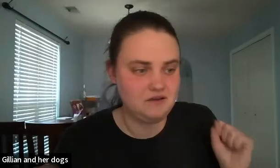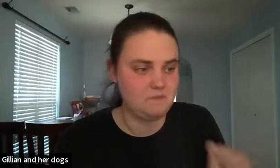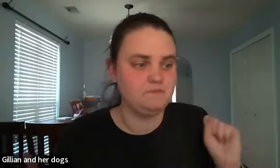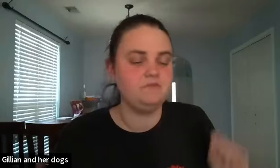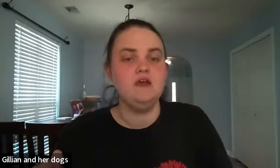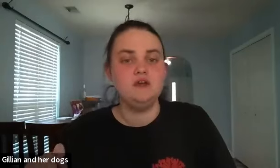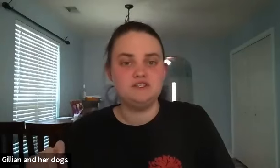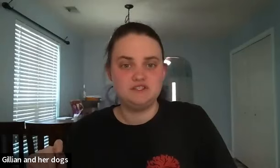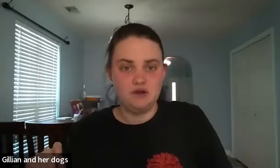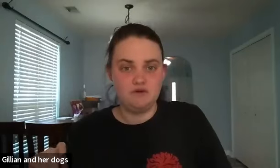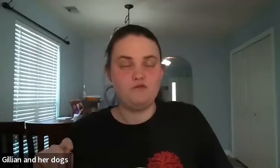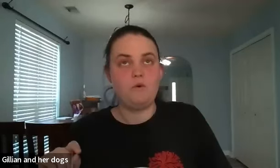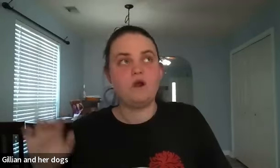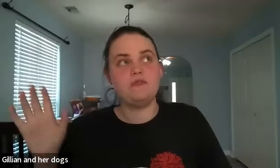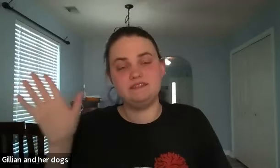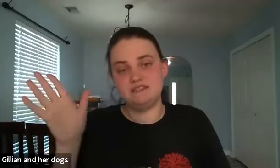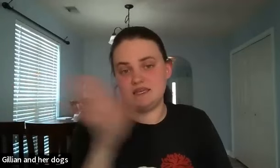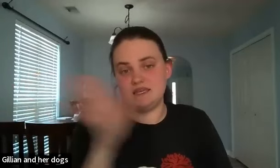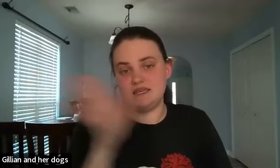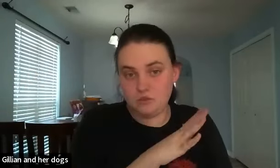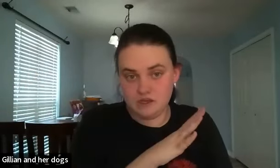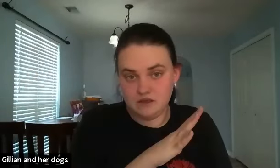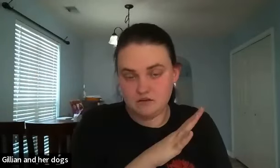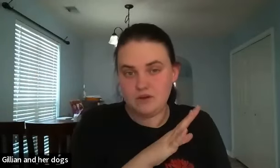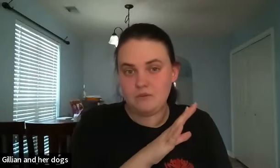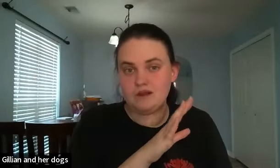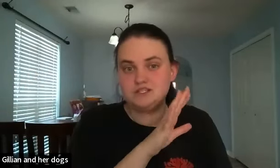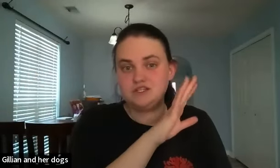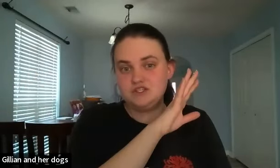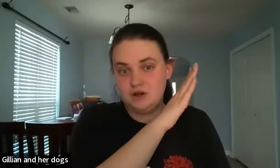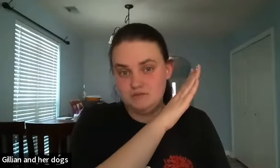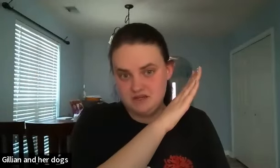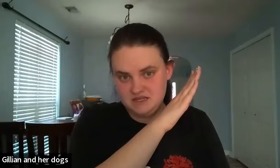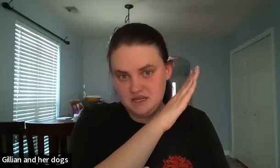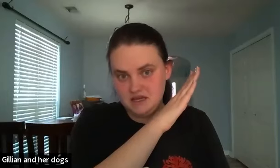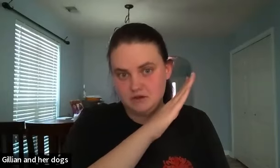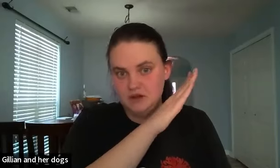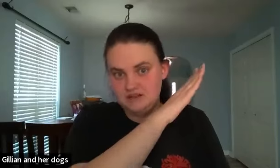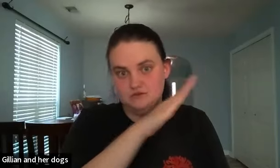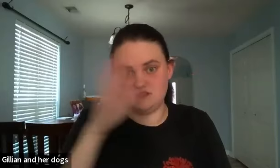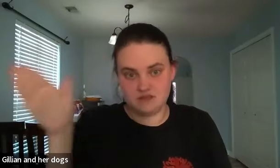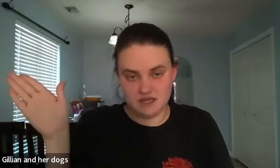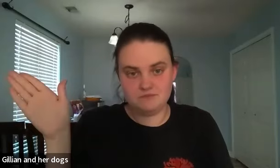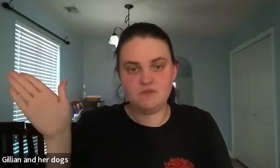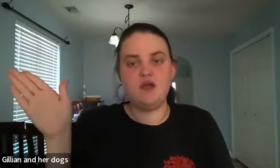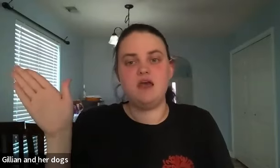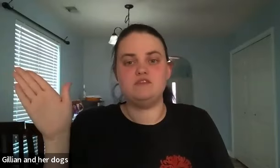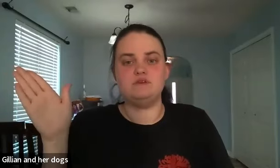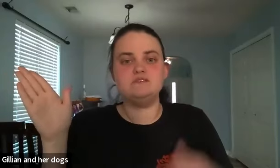Okay. So for the days of the week, we're actually going to start Monday and go Monday through Sunday. And the reason for